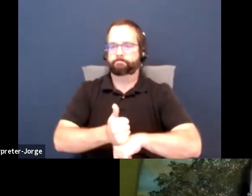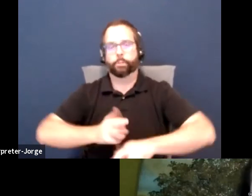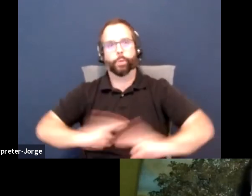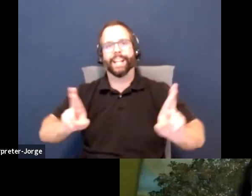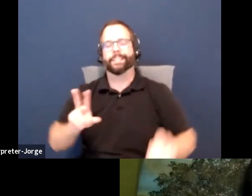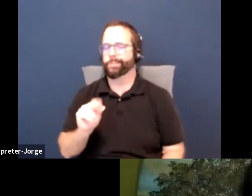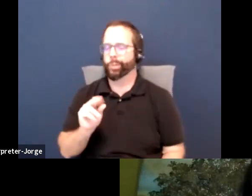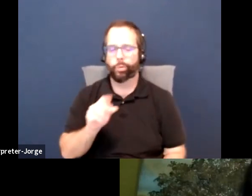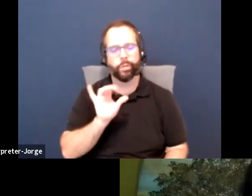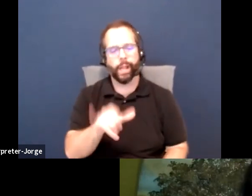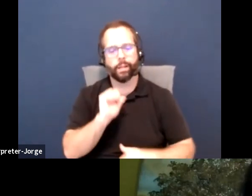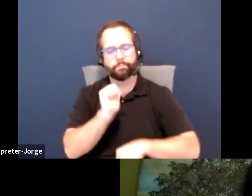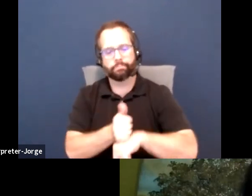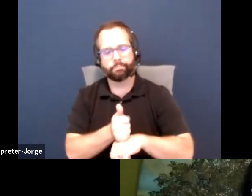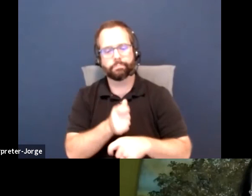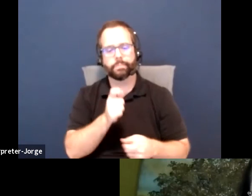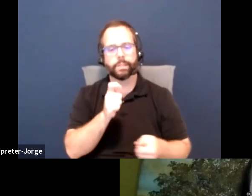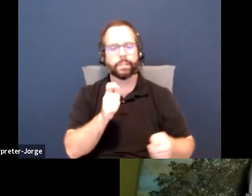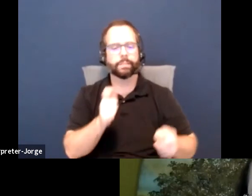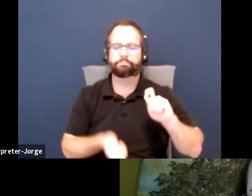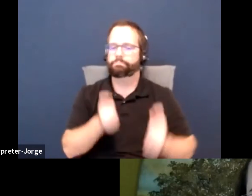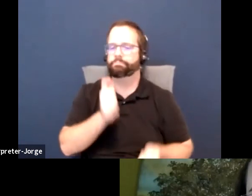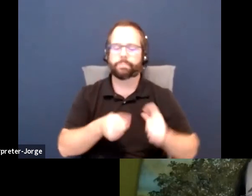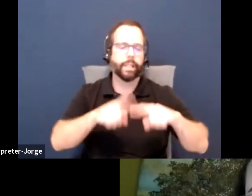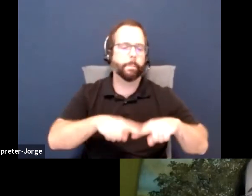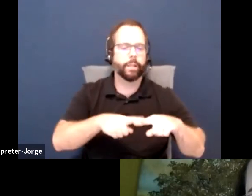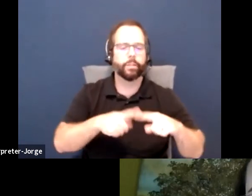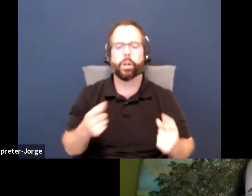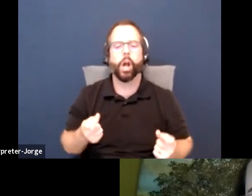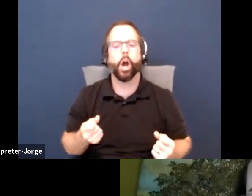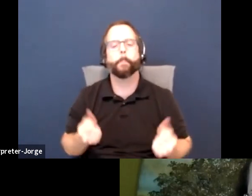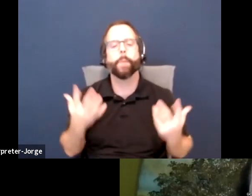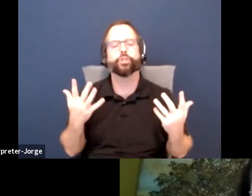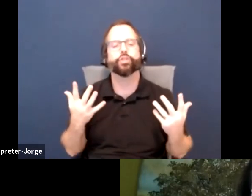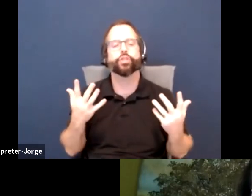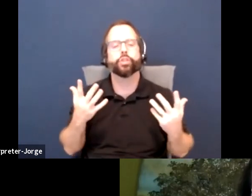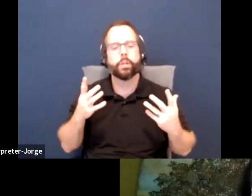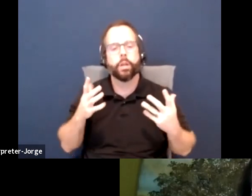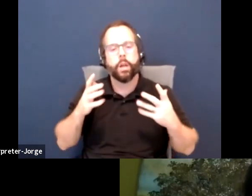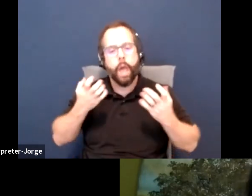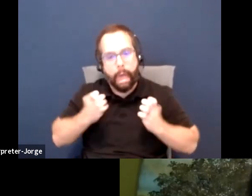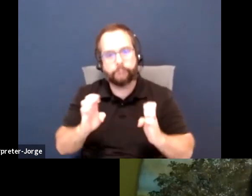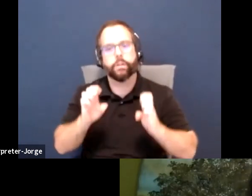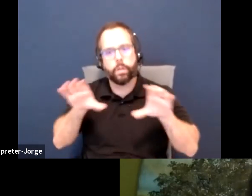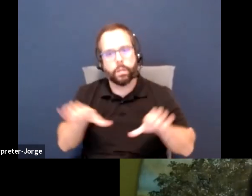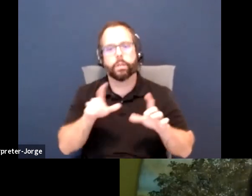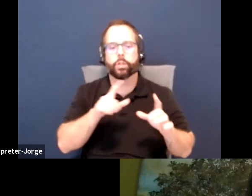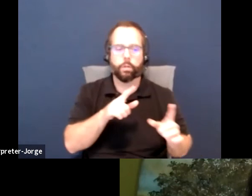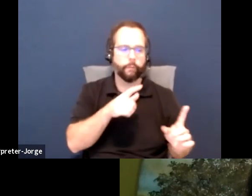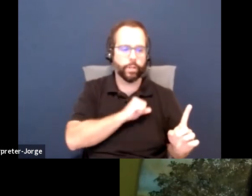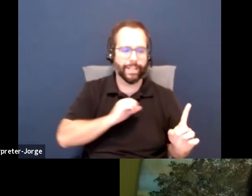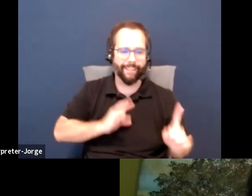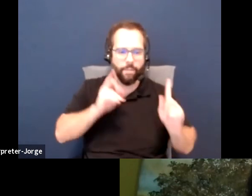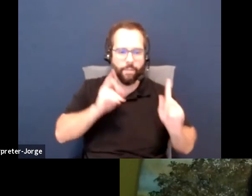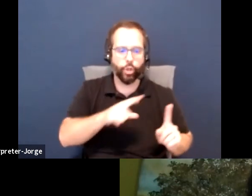of staff time to go out and do these things. And particularly the reviews don't take